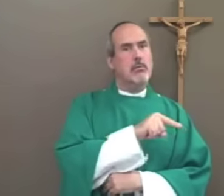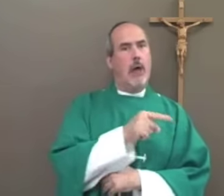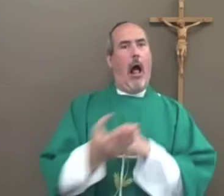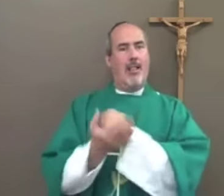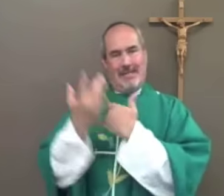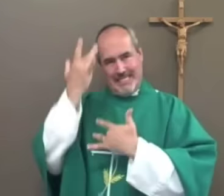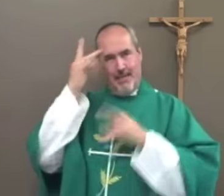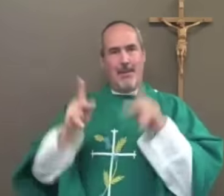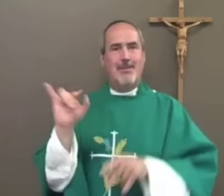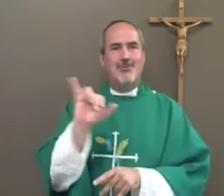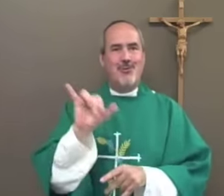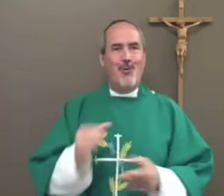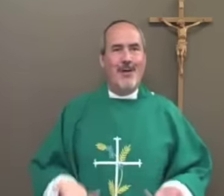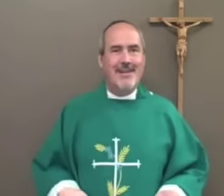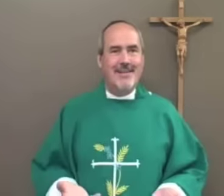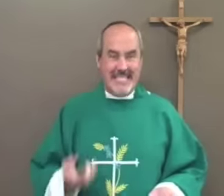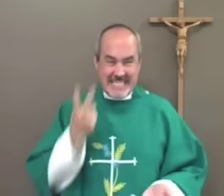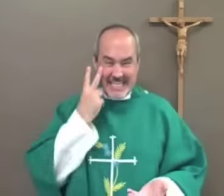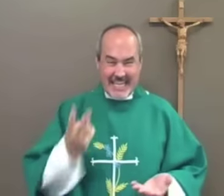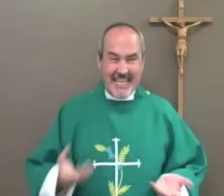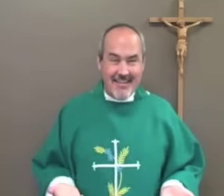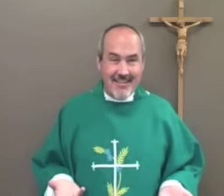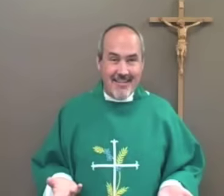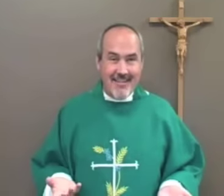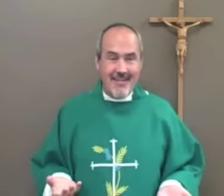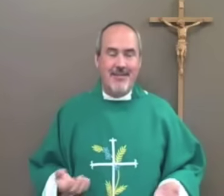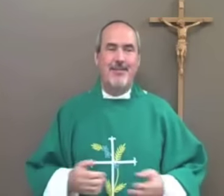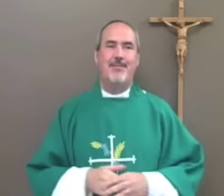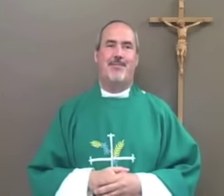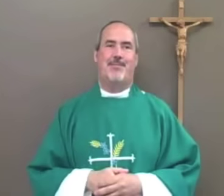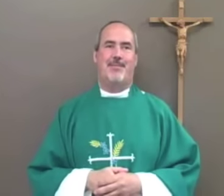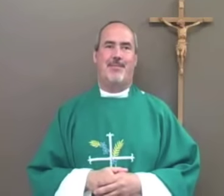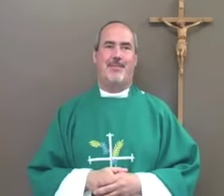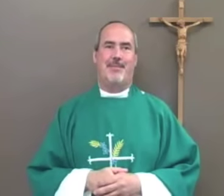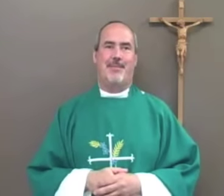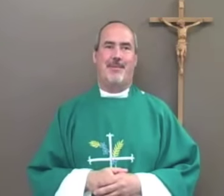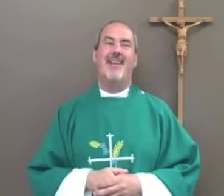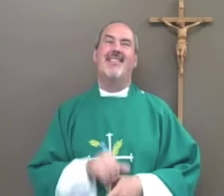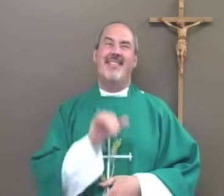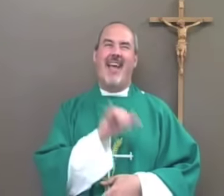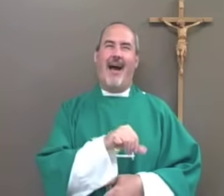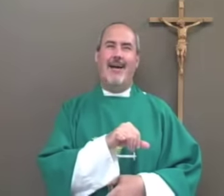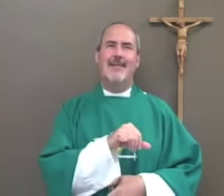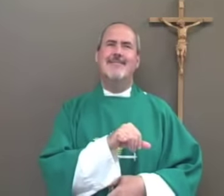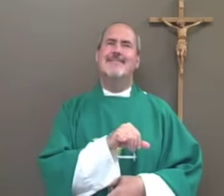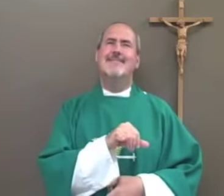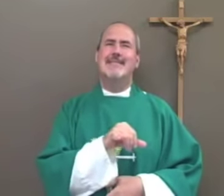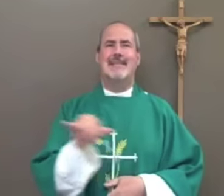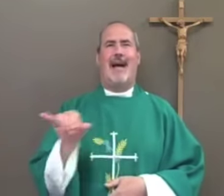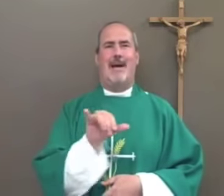then indirectly the repairman is helping people and serving God. Do you see what I mean